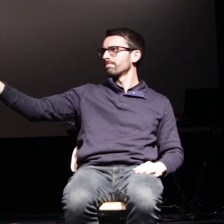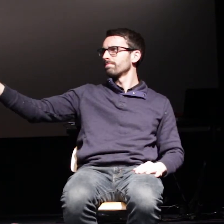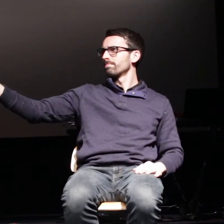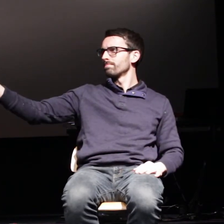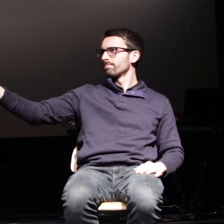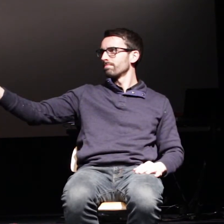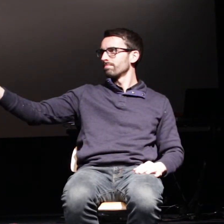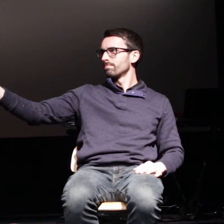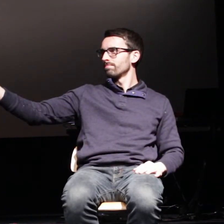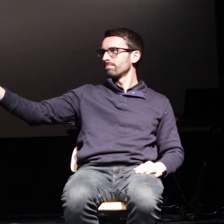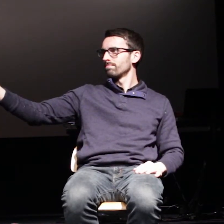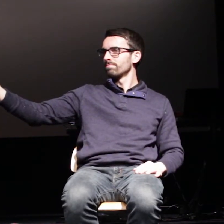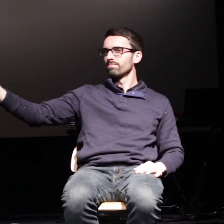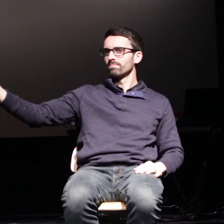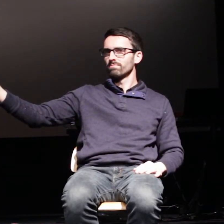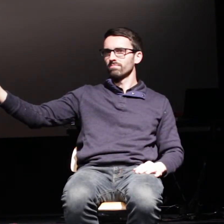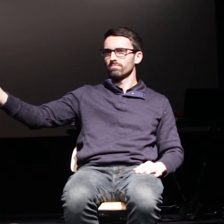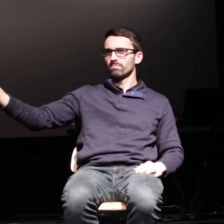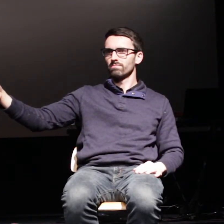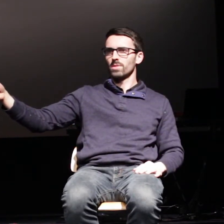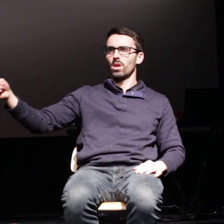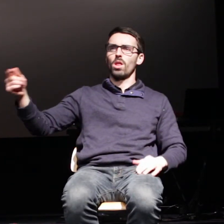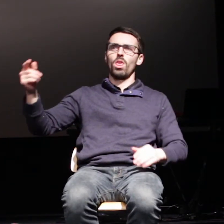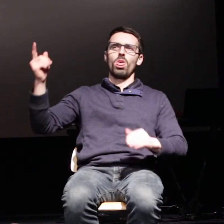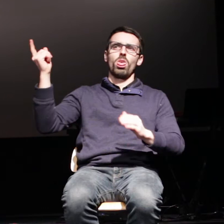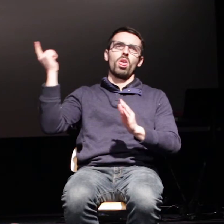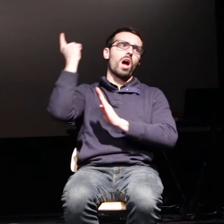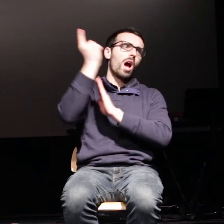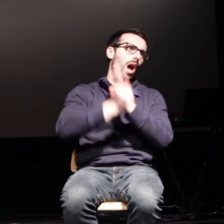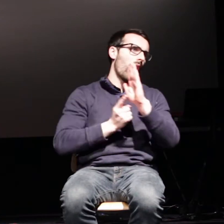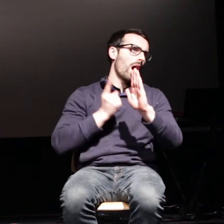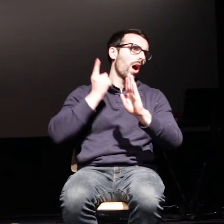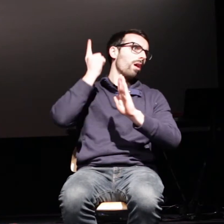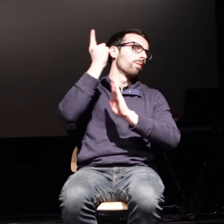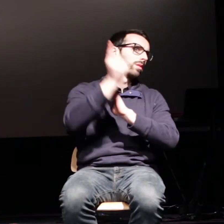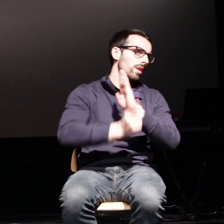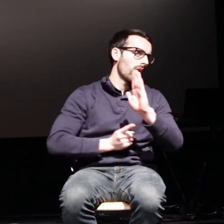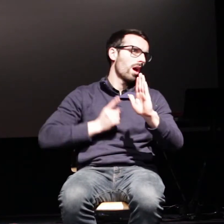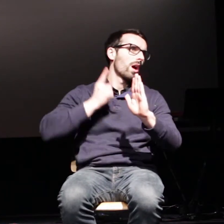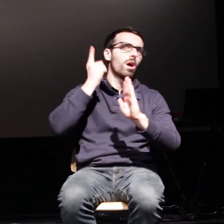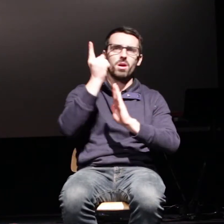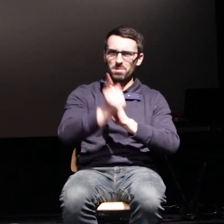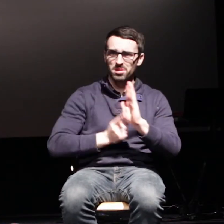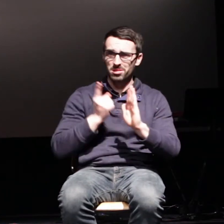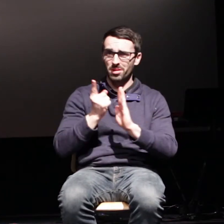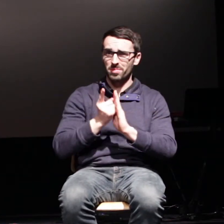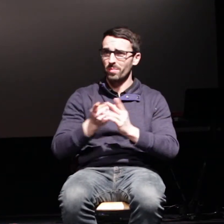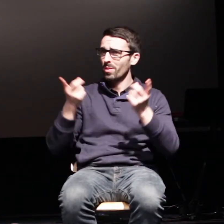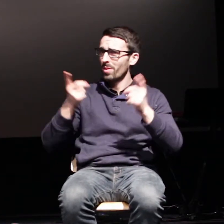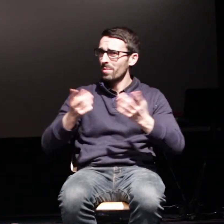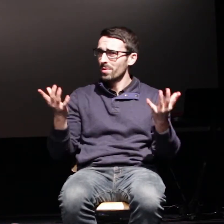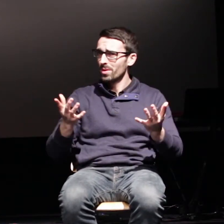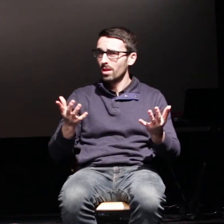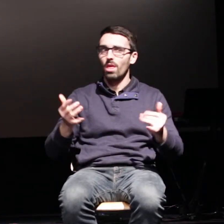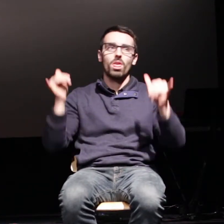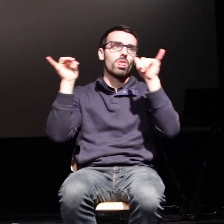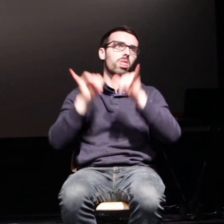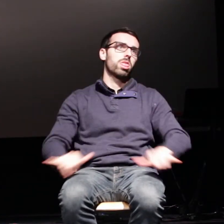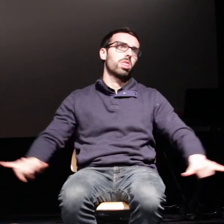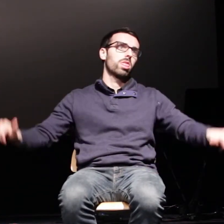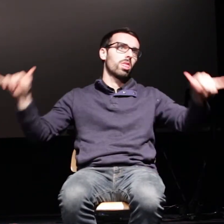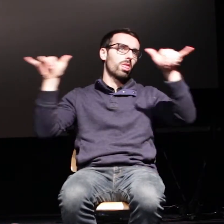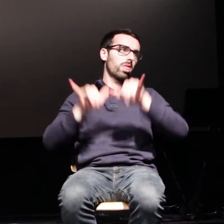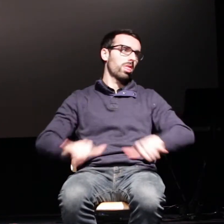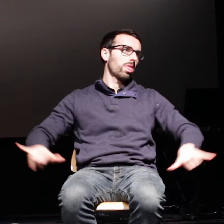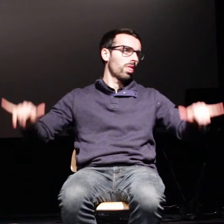is what I would do for hours. This is the motion. This is the movement. And what happens when you sit there and do the same repetitive motion hour